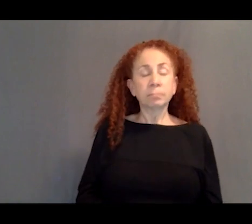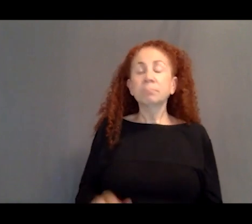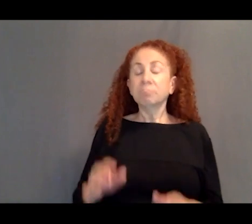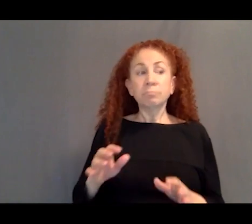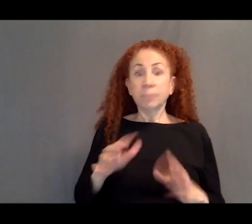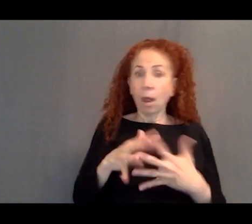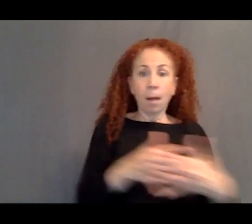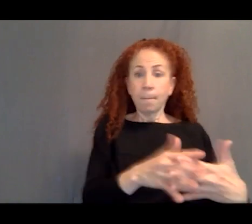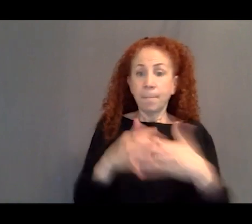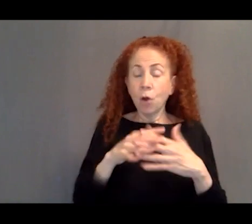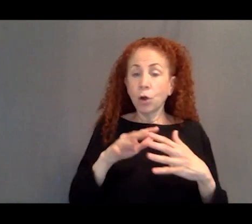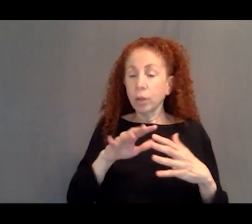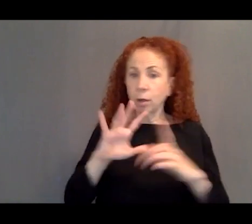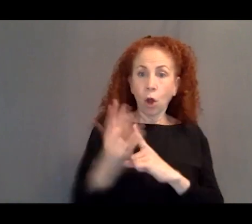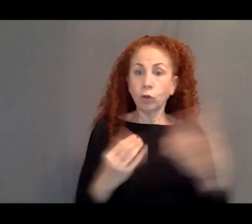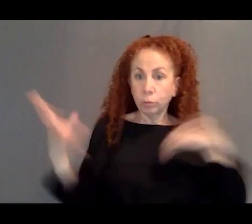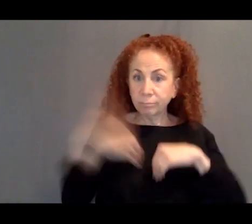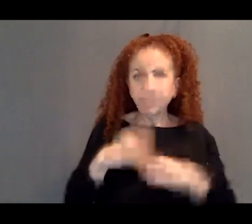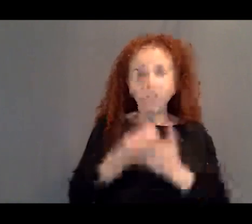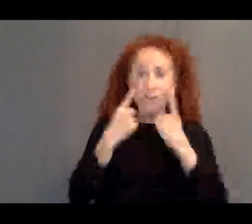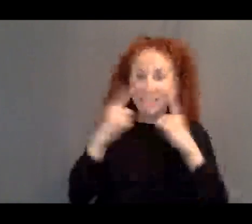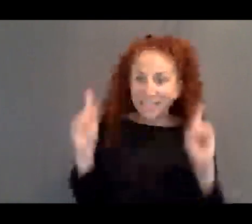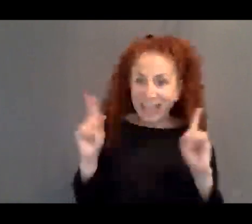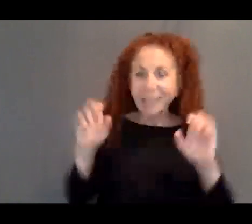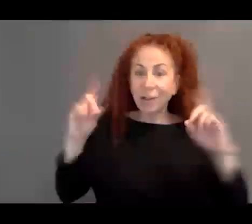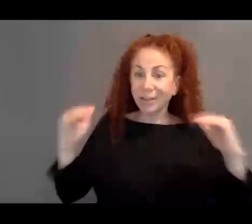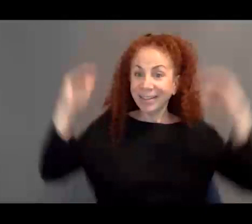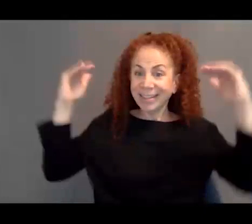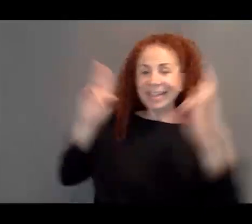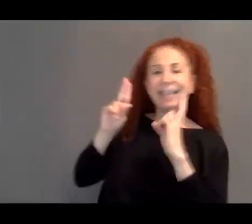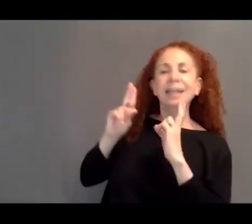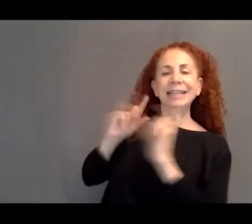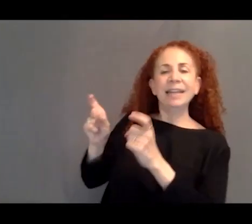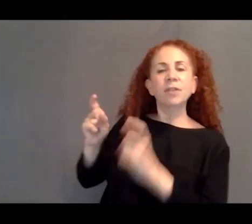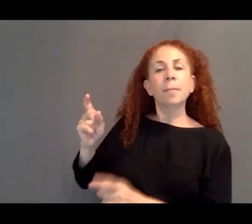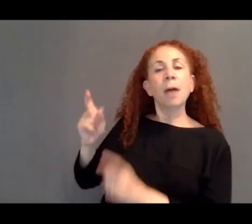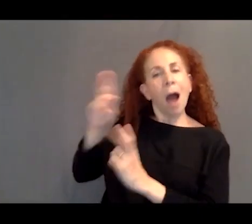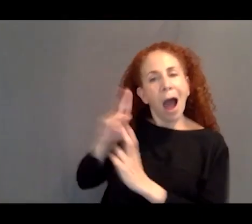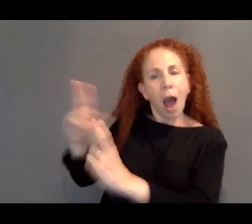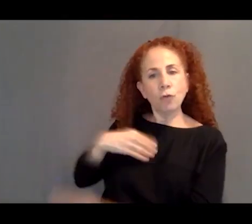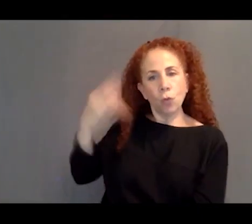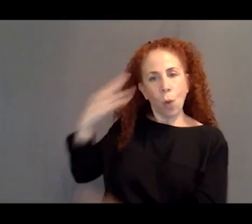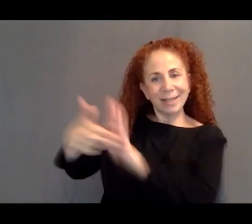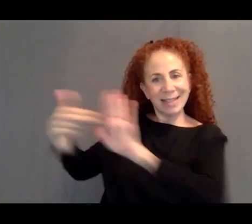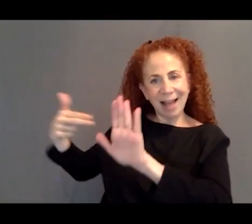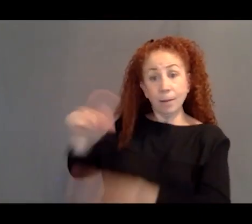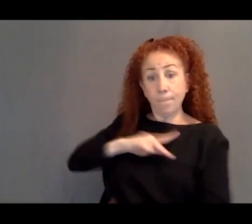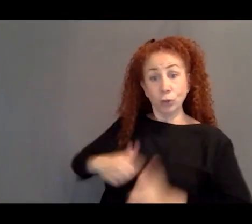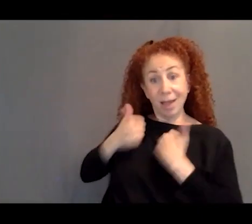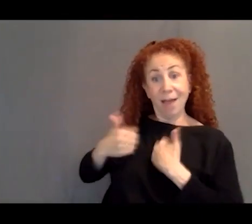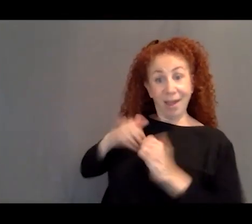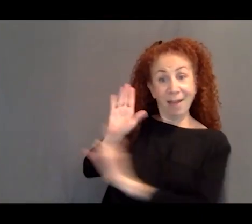financial success, and their educational achievement endow them an honorary white status in their personal